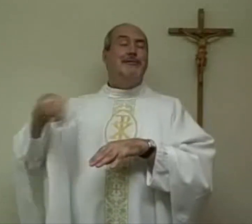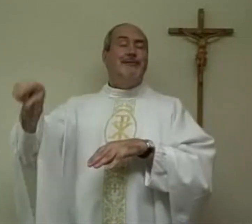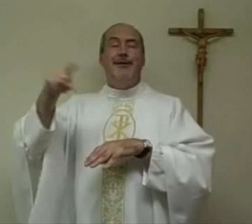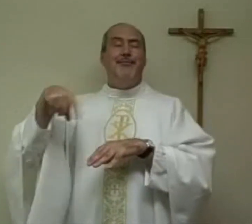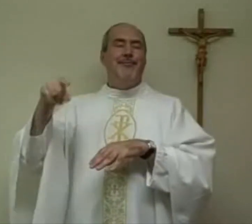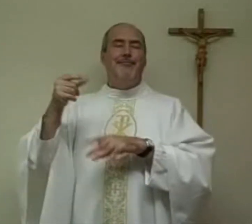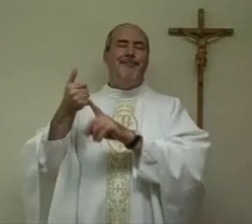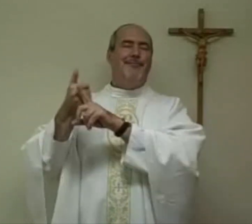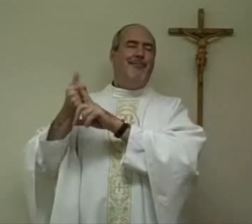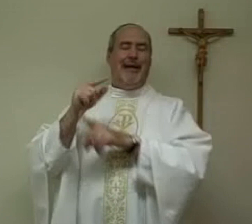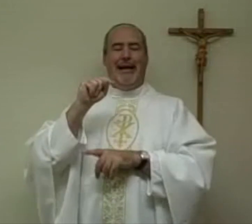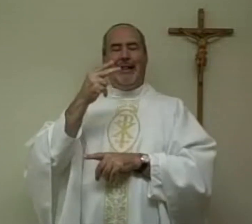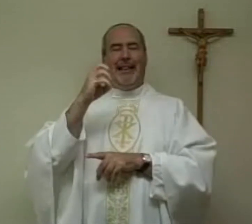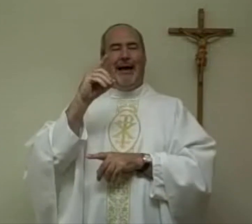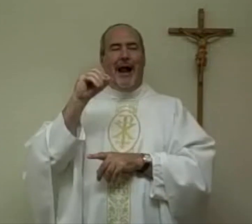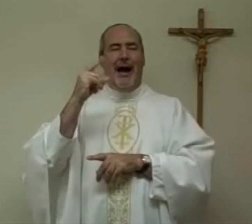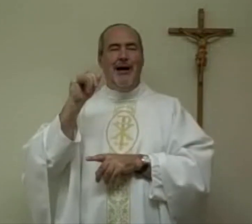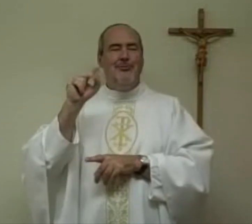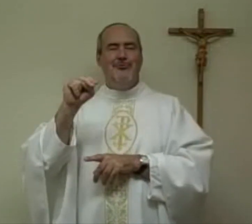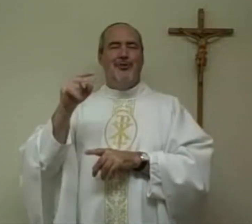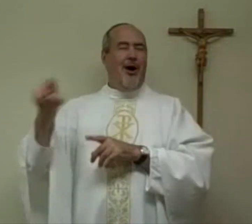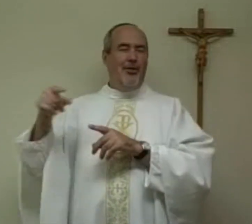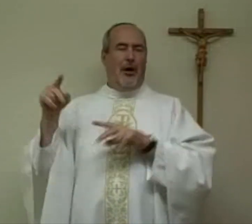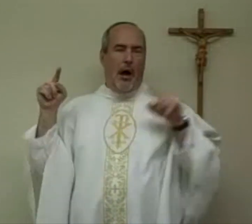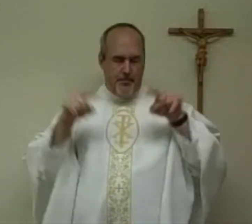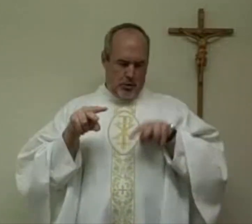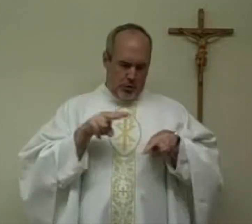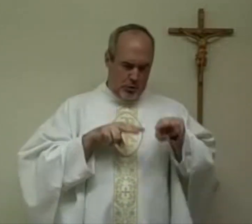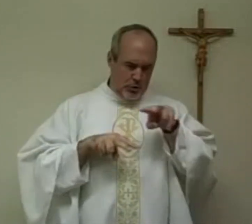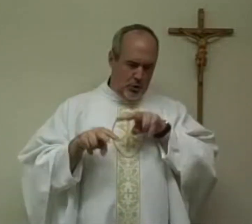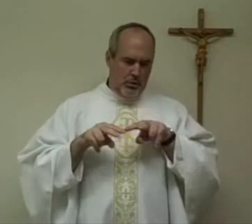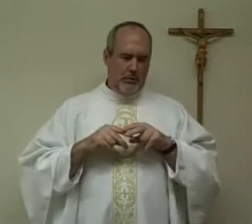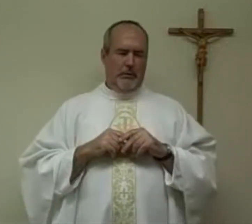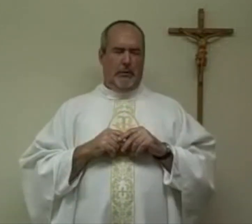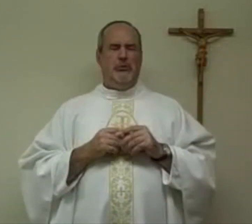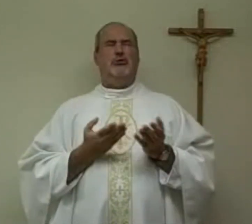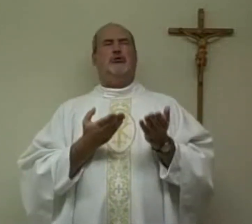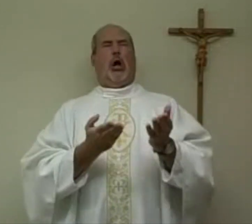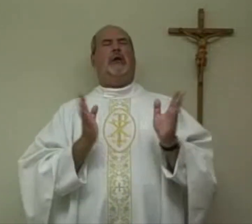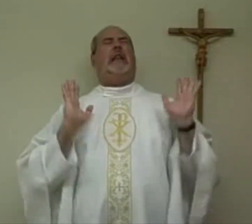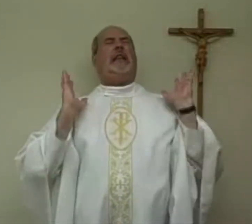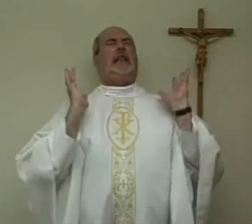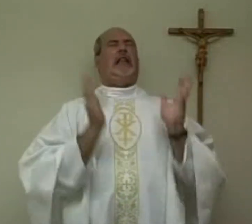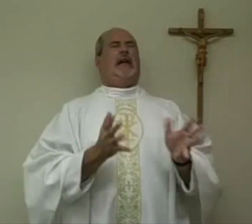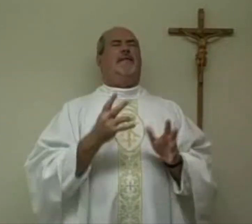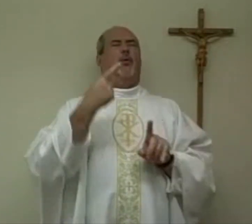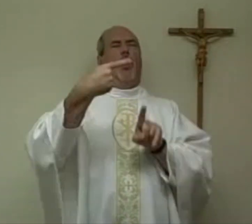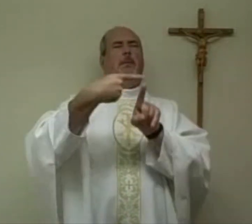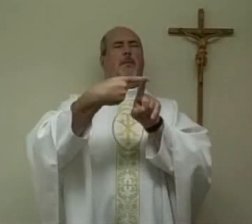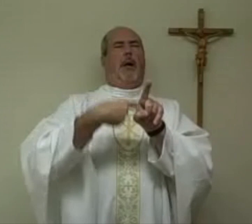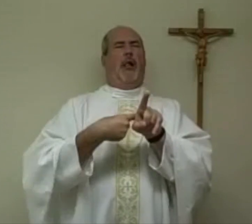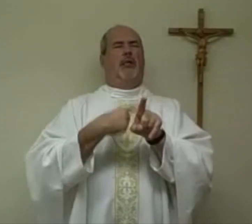bishop then called in some other priests and theologians and had them come examine what the